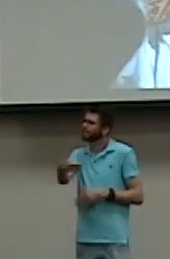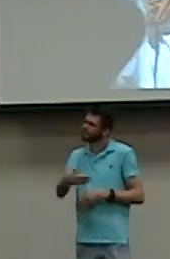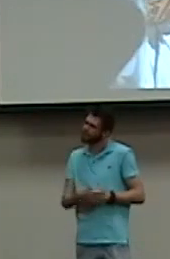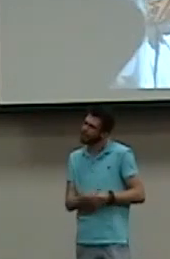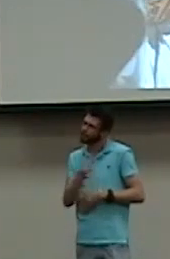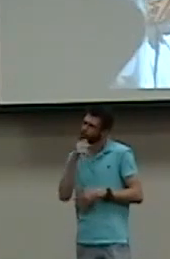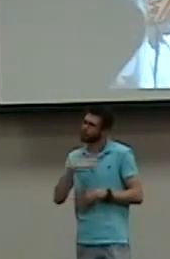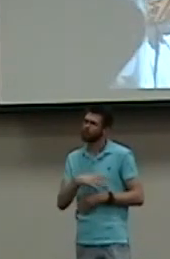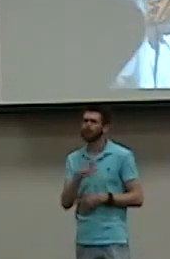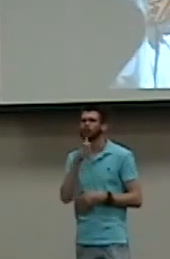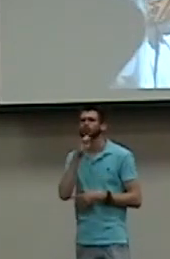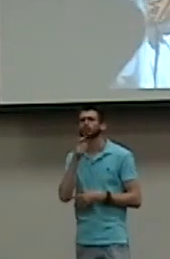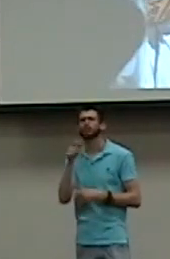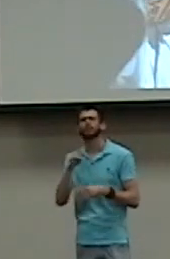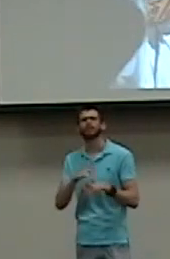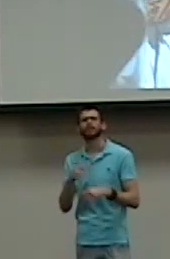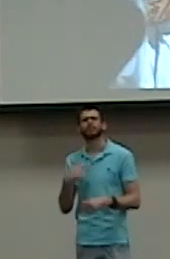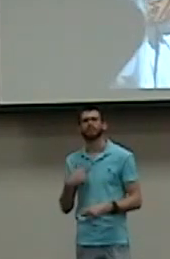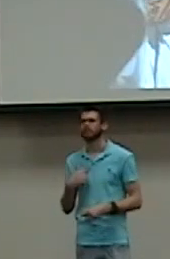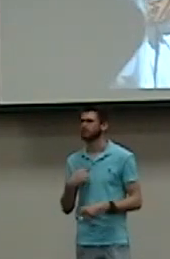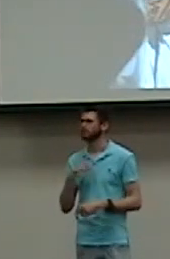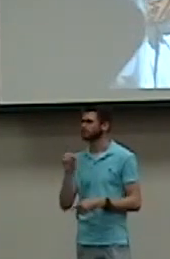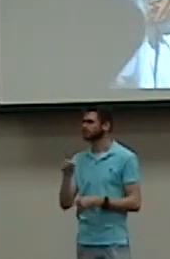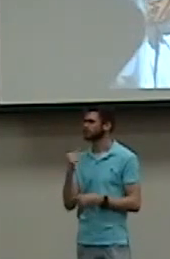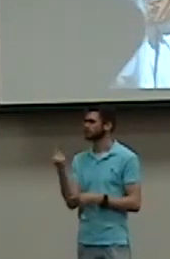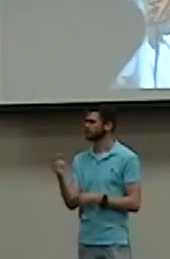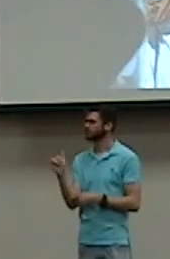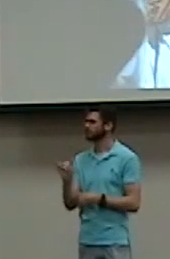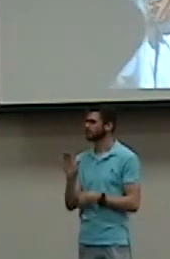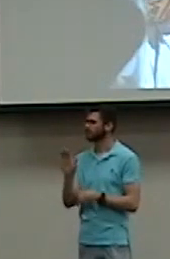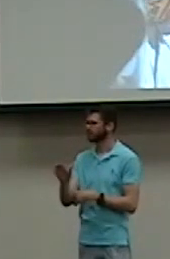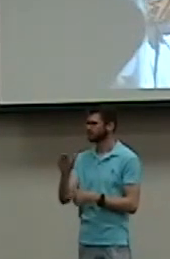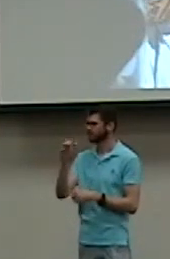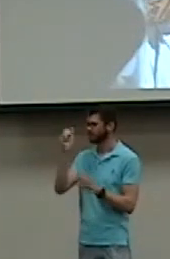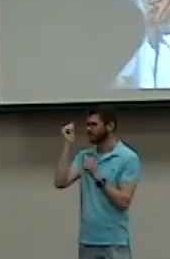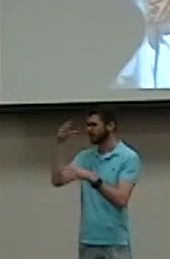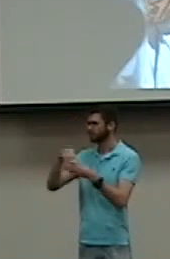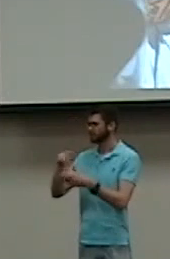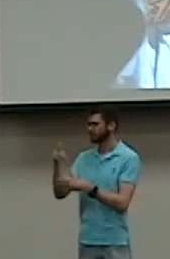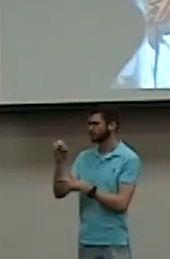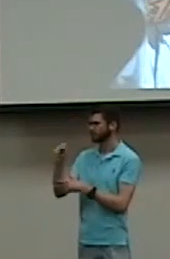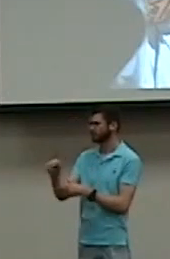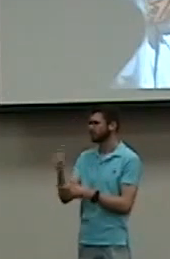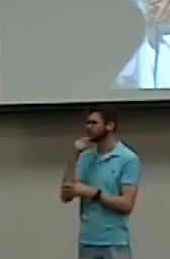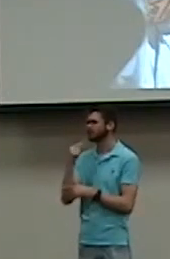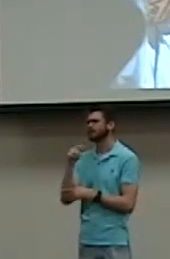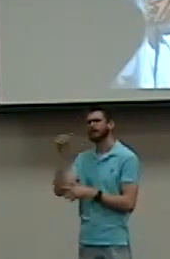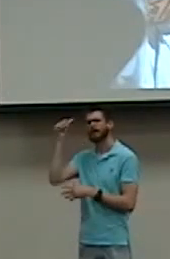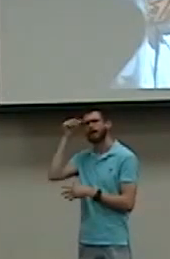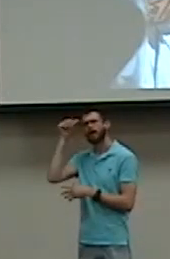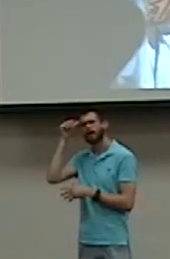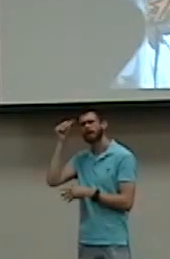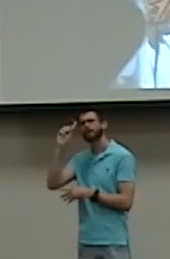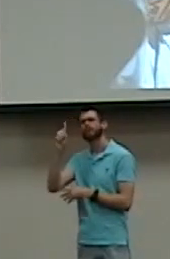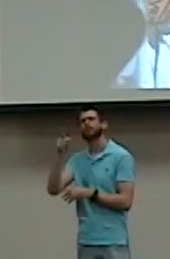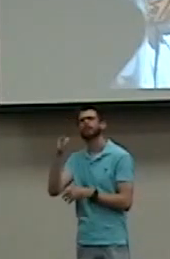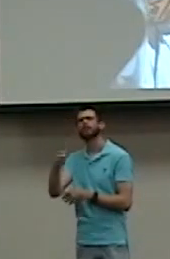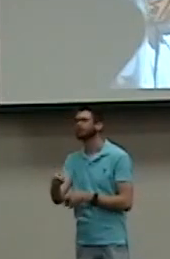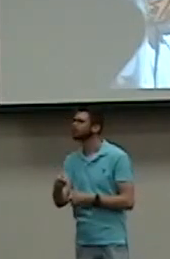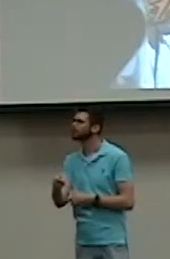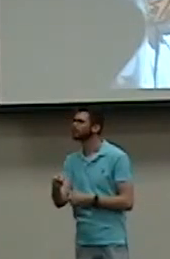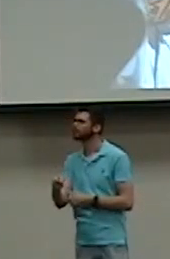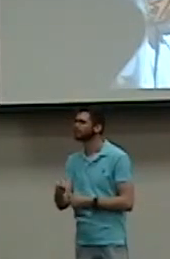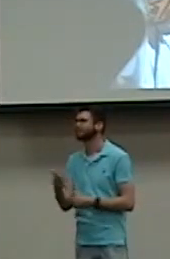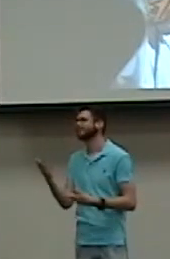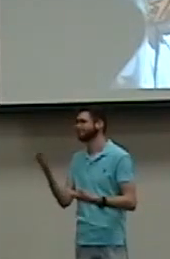Who touched me? Just like his father in Genesis, who said, Adam, where are you? It wasn't that God did not know where Adam